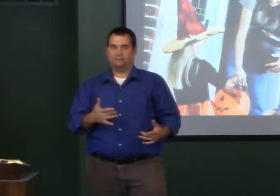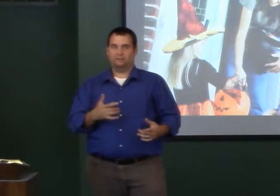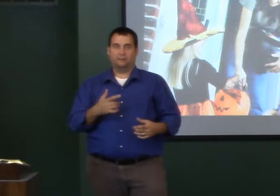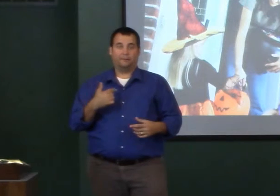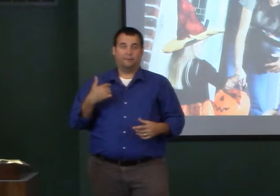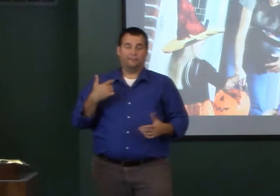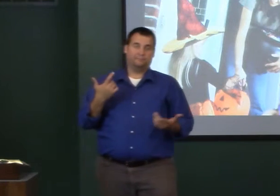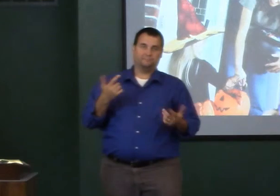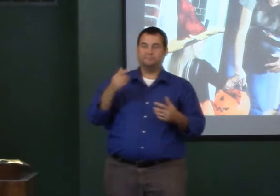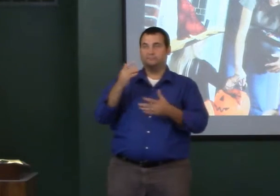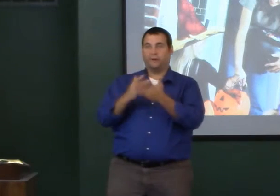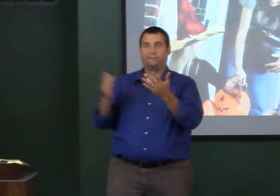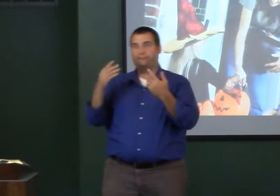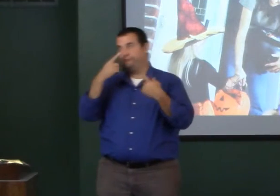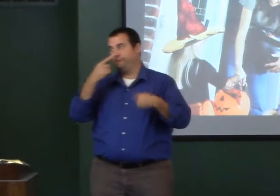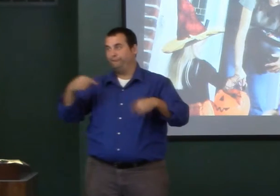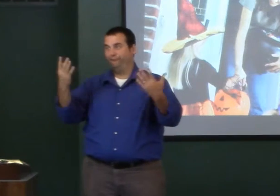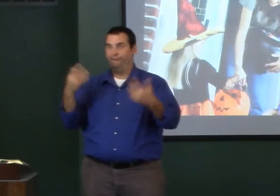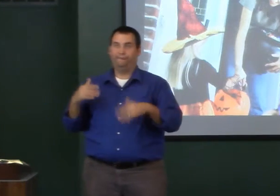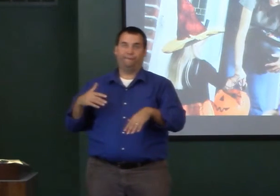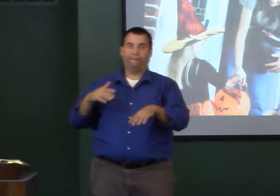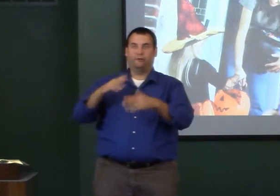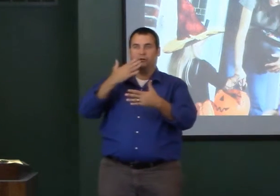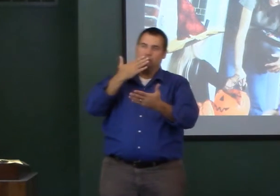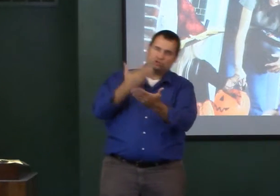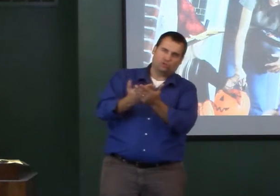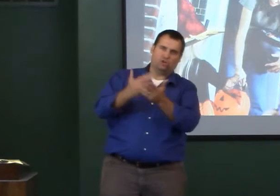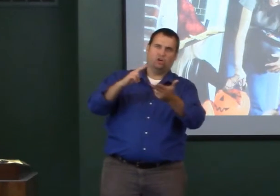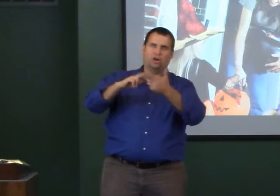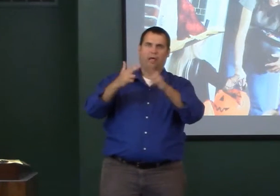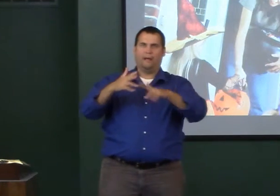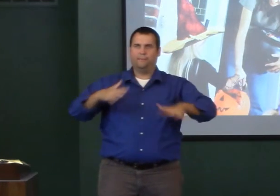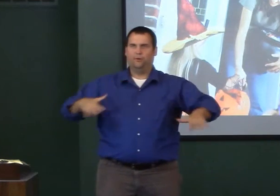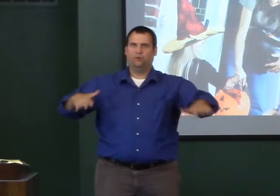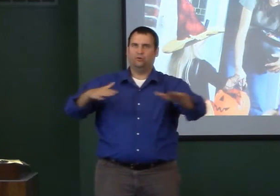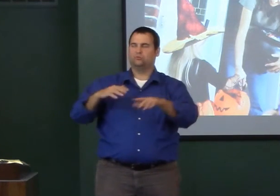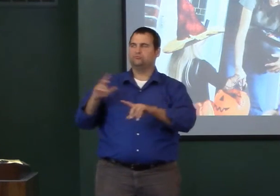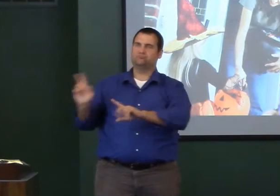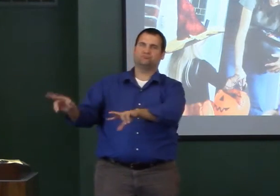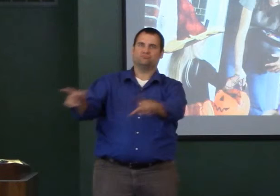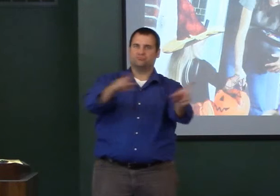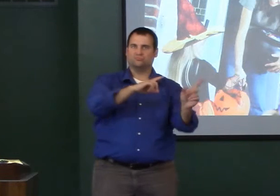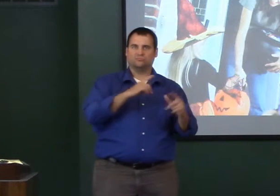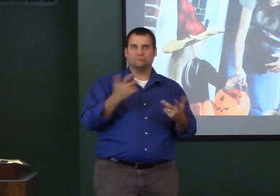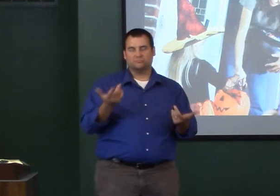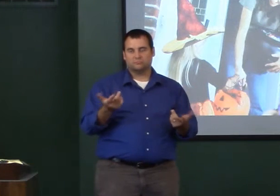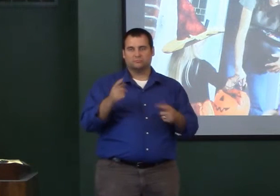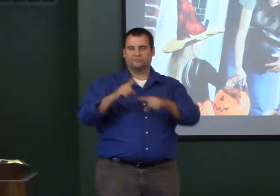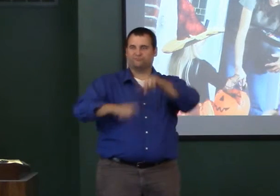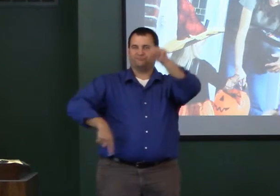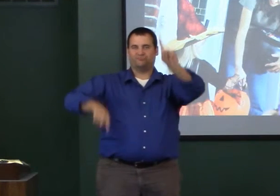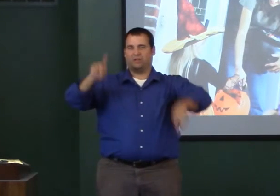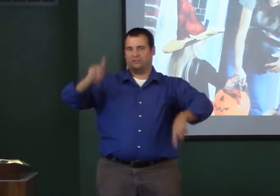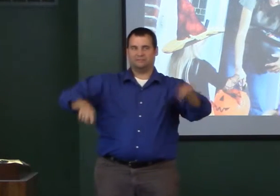different communities and they know. So good neighborhoods. Parents would know the